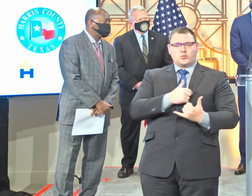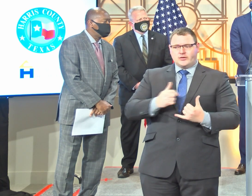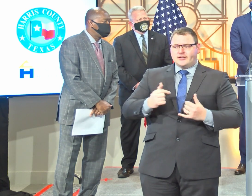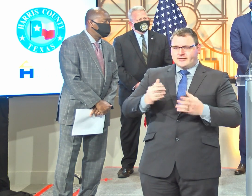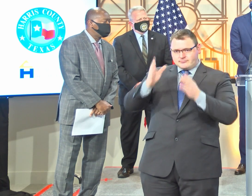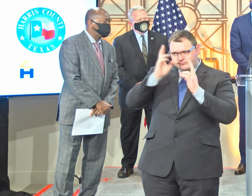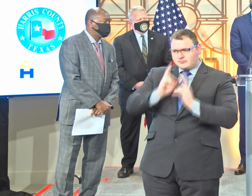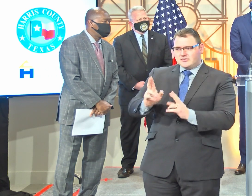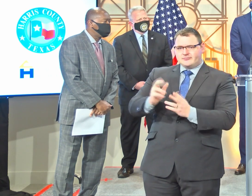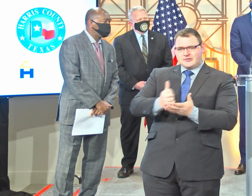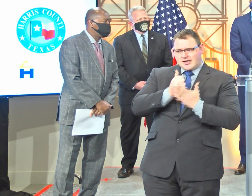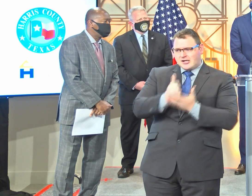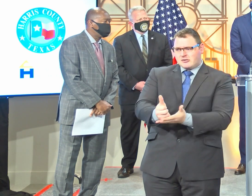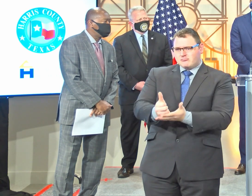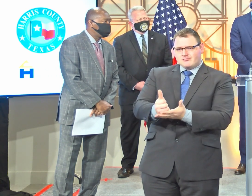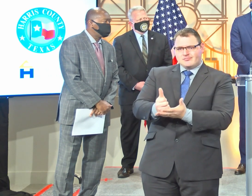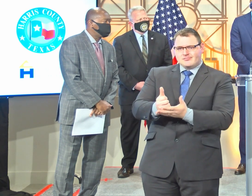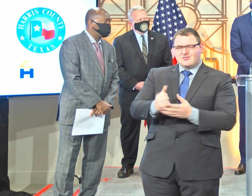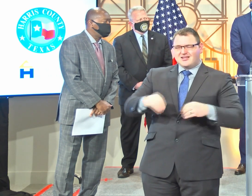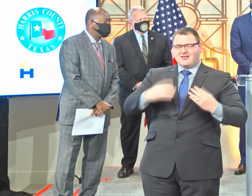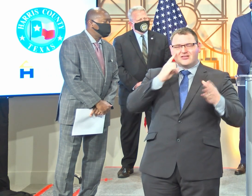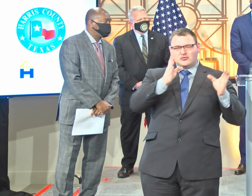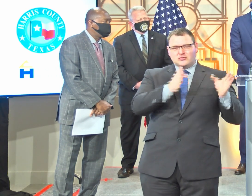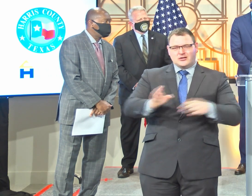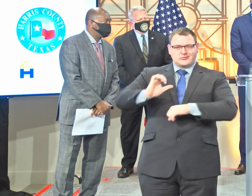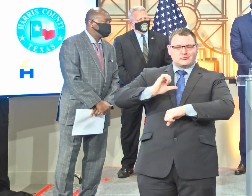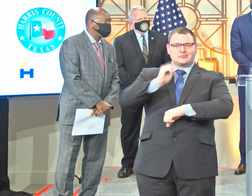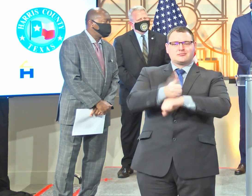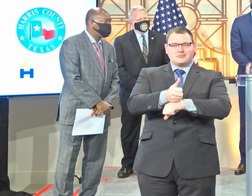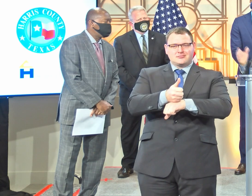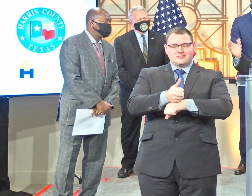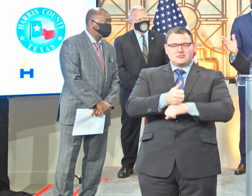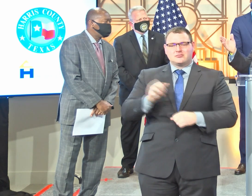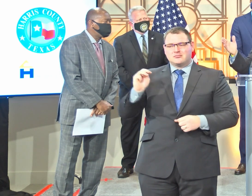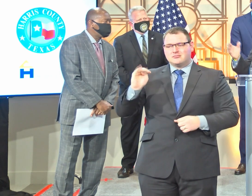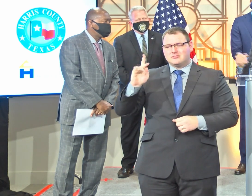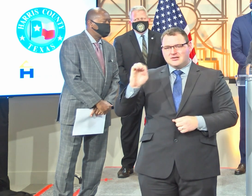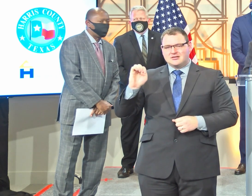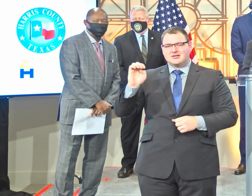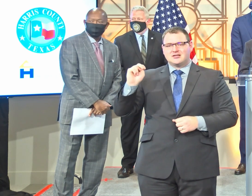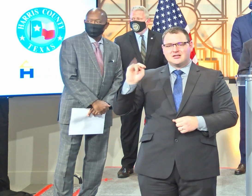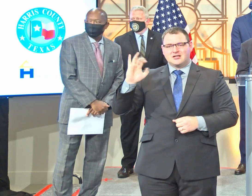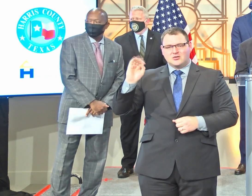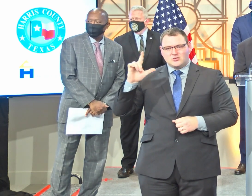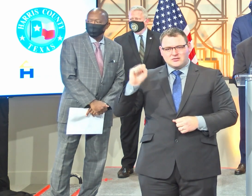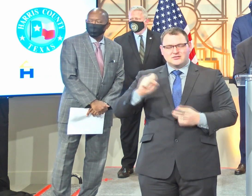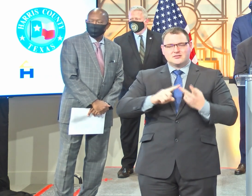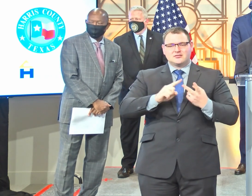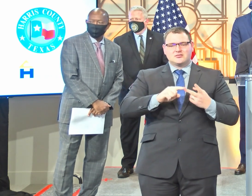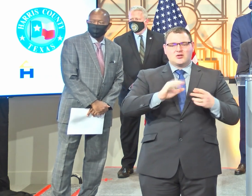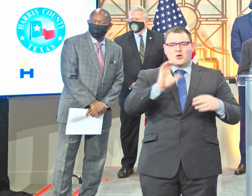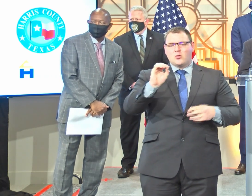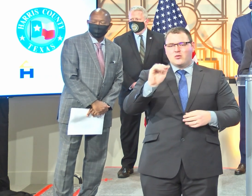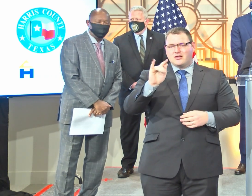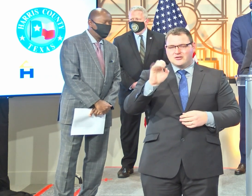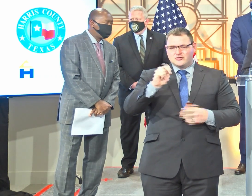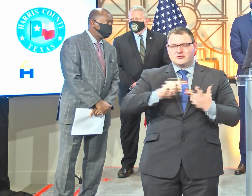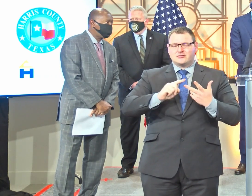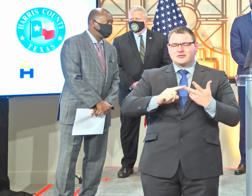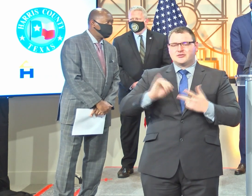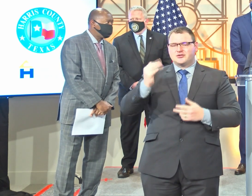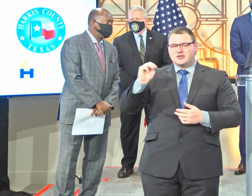Gordon Kwan. Did an immense amount of work in his time, and so this work continues.